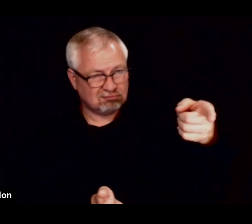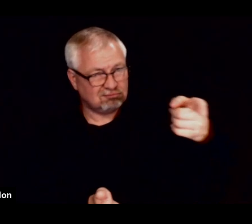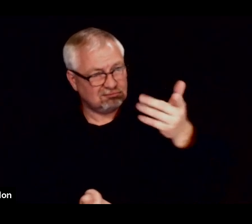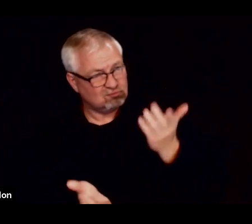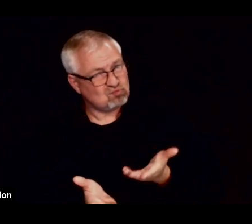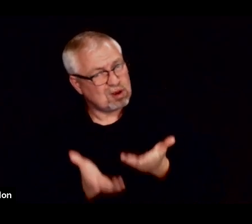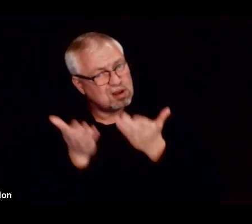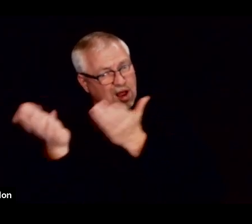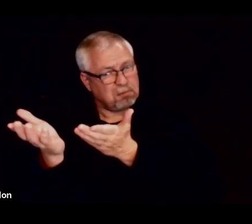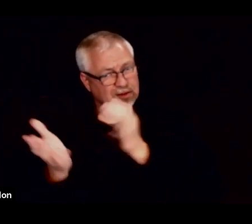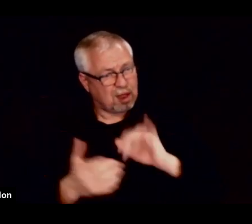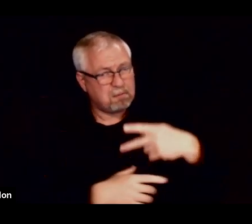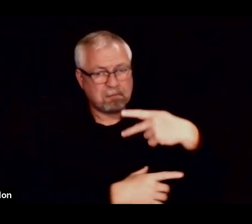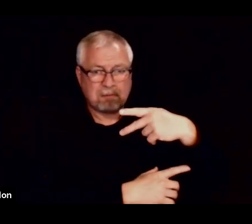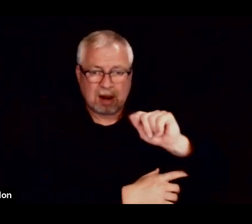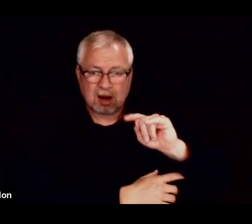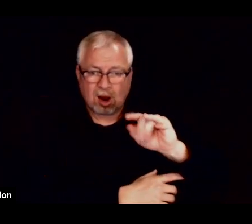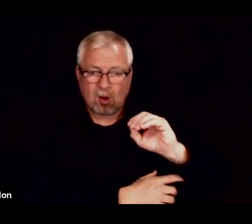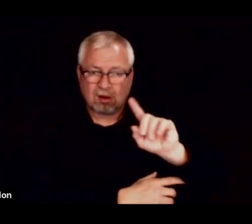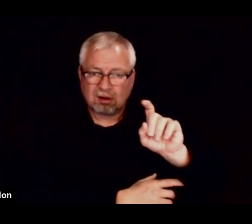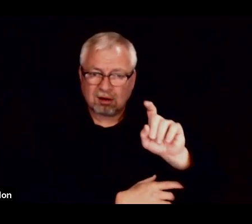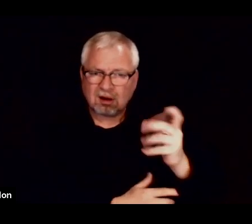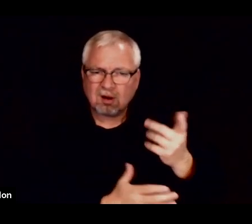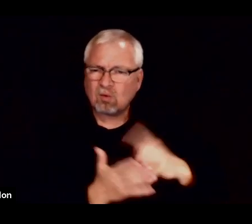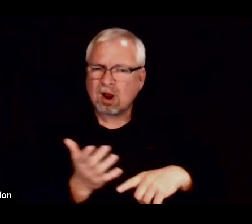concerns for the community had that changed late?